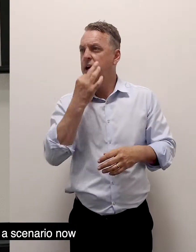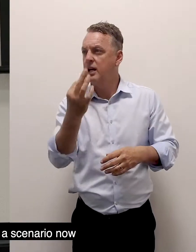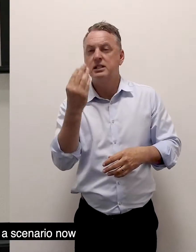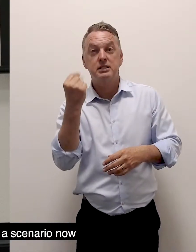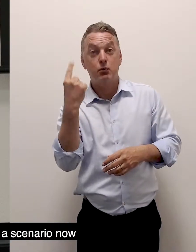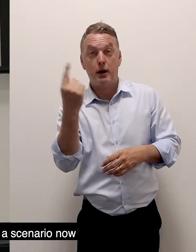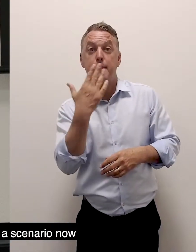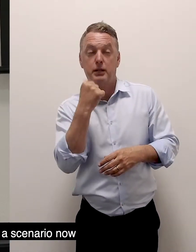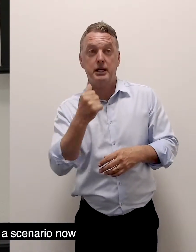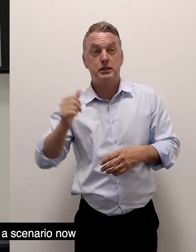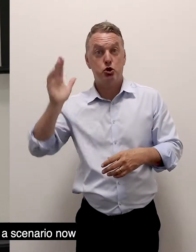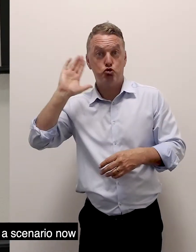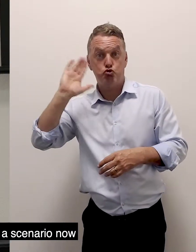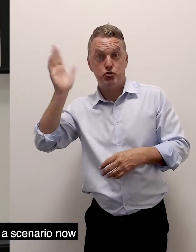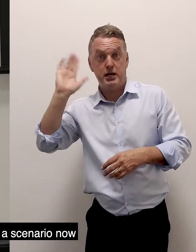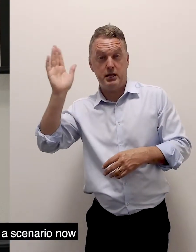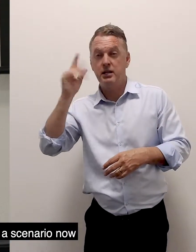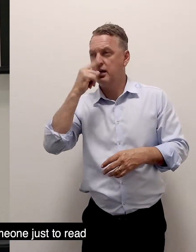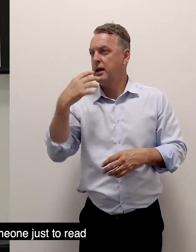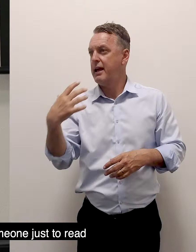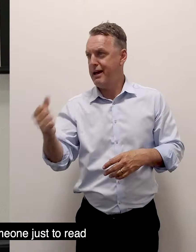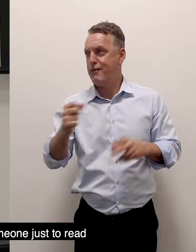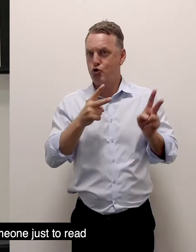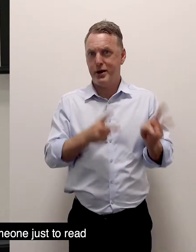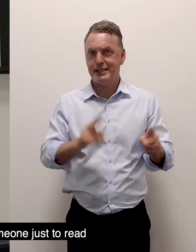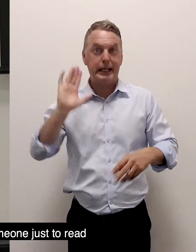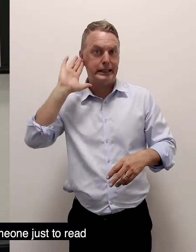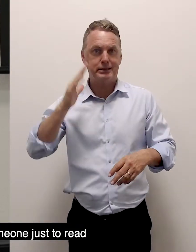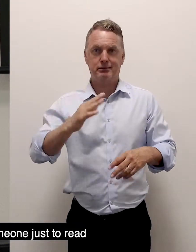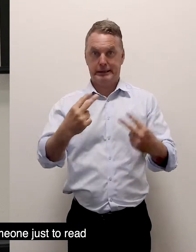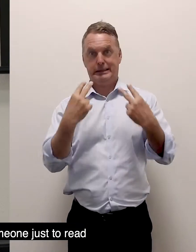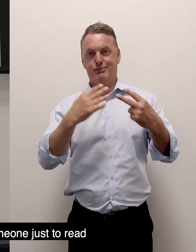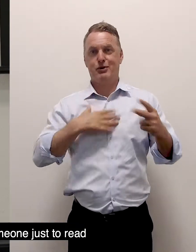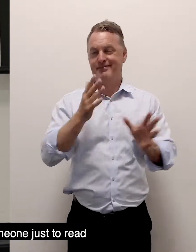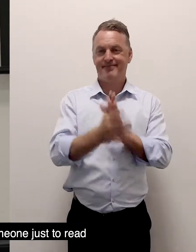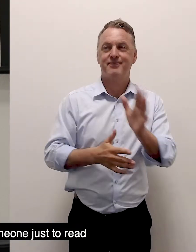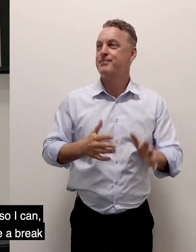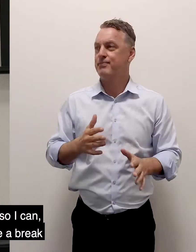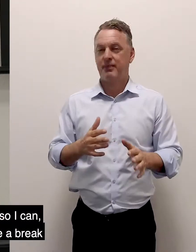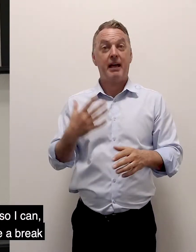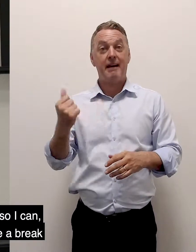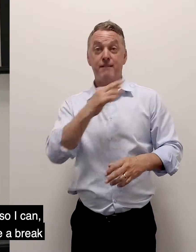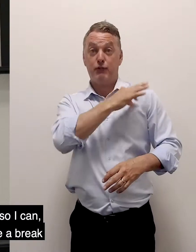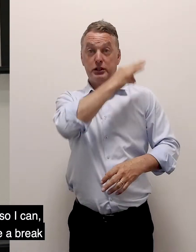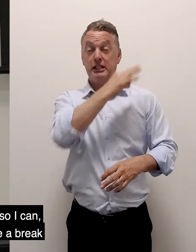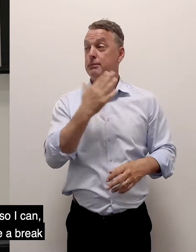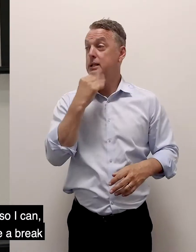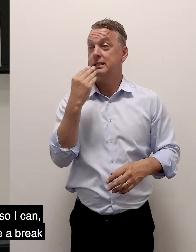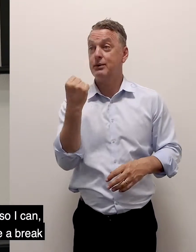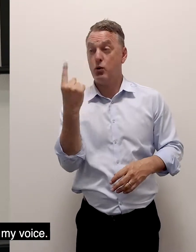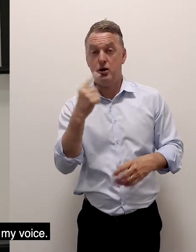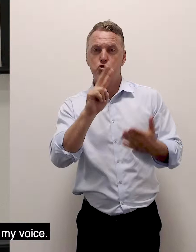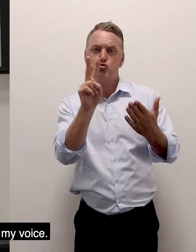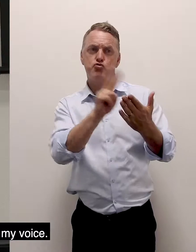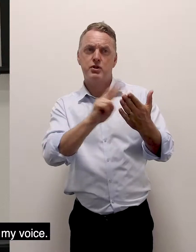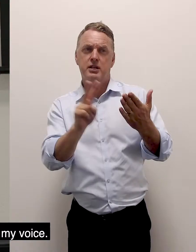We're going to look at a scenario now, and I'm going to ask someone just to read something out so you can